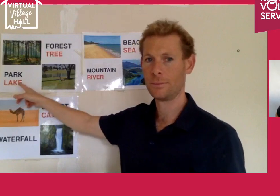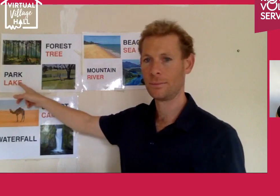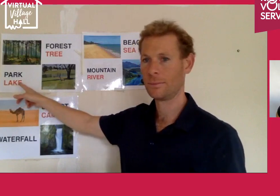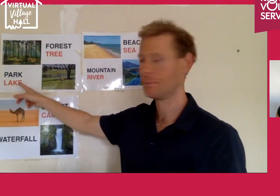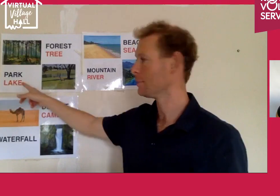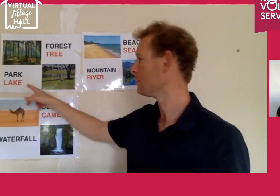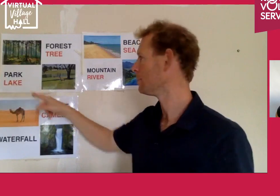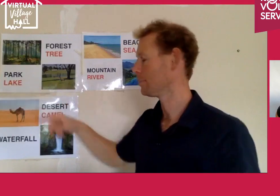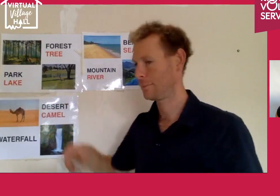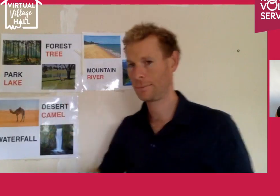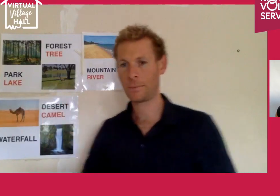Lake.